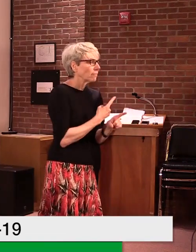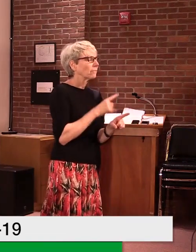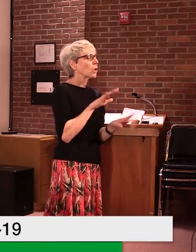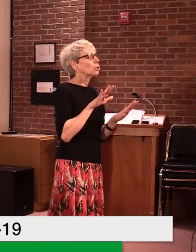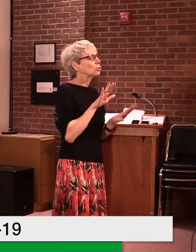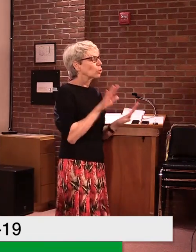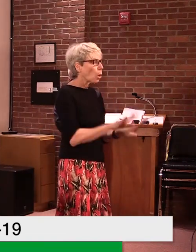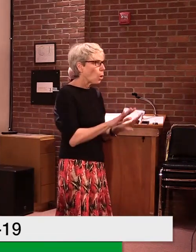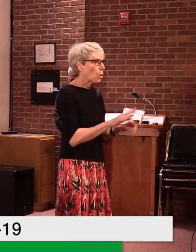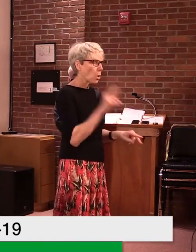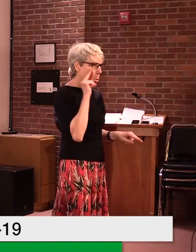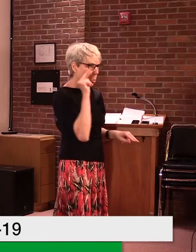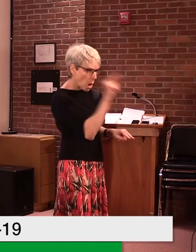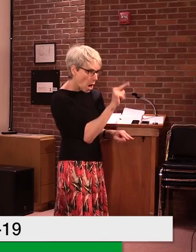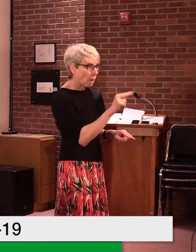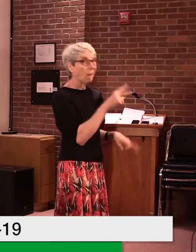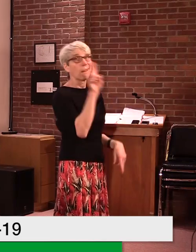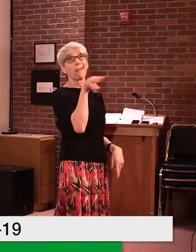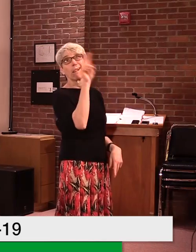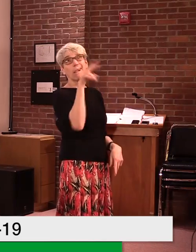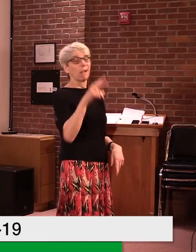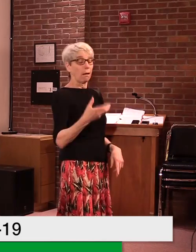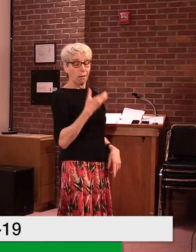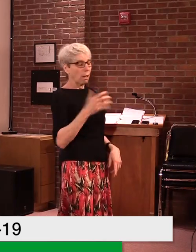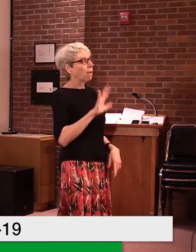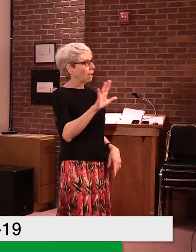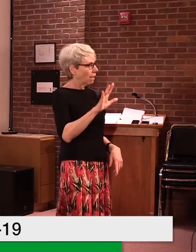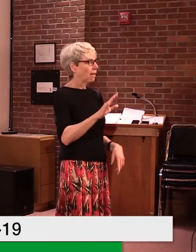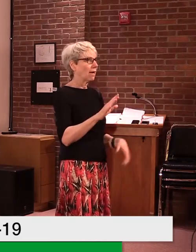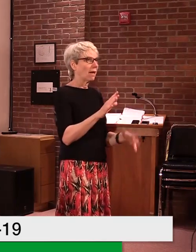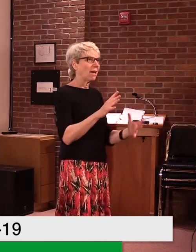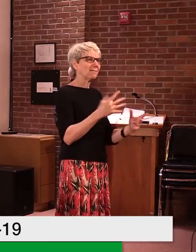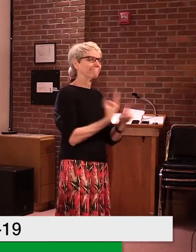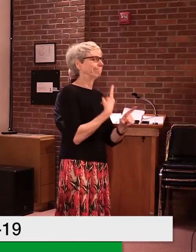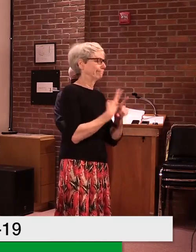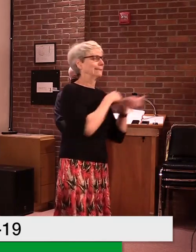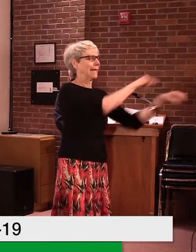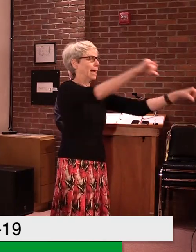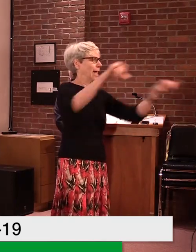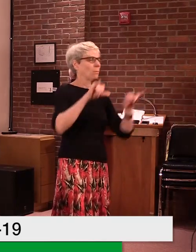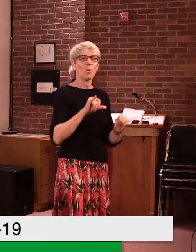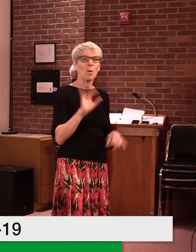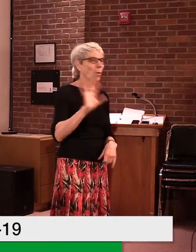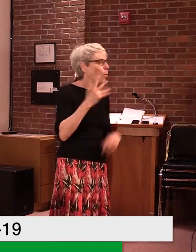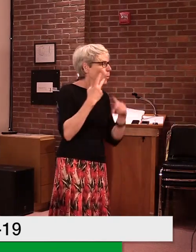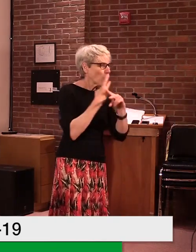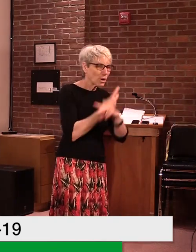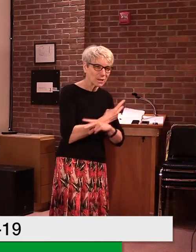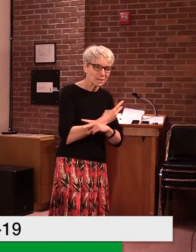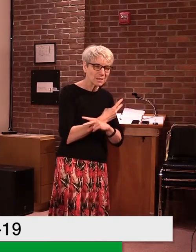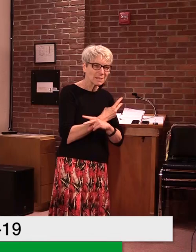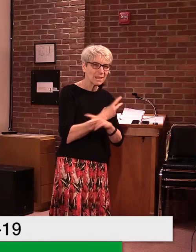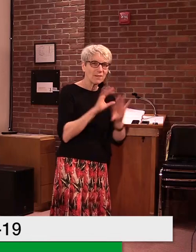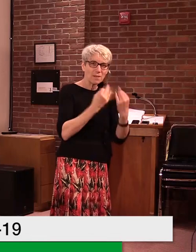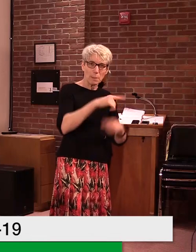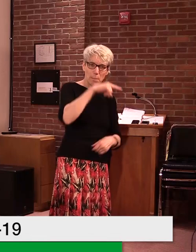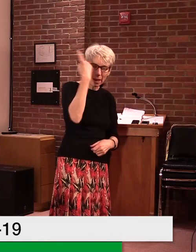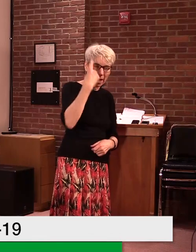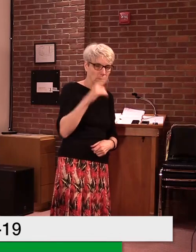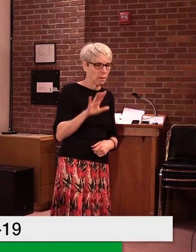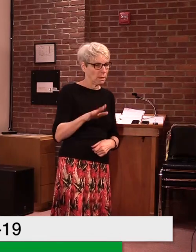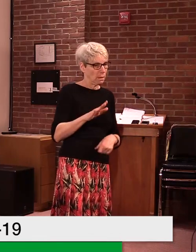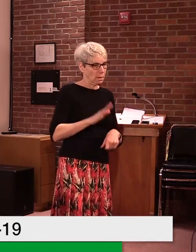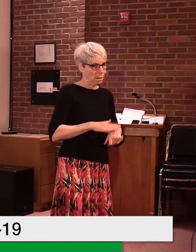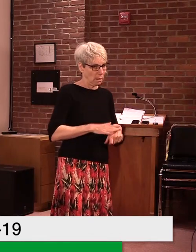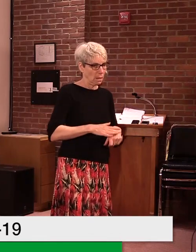slow, watching the road, don't use your phone, et cetera, et cetera. It was the number one issue was